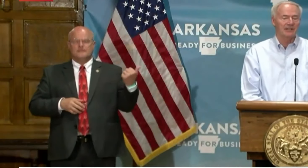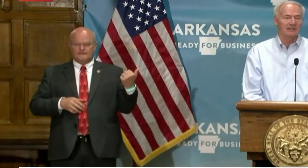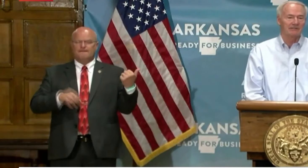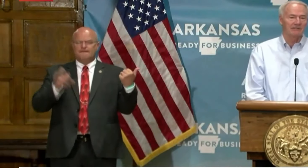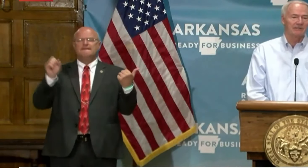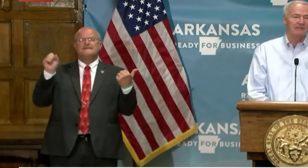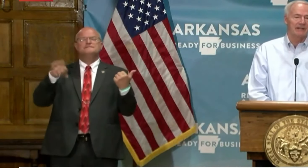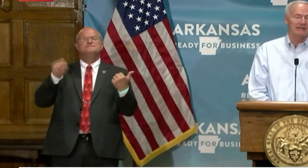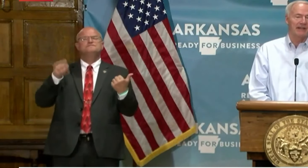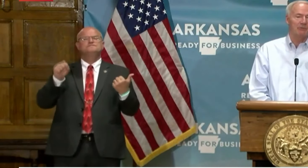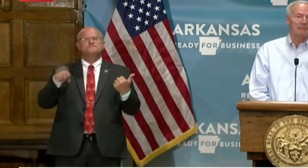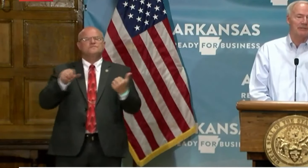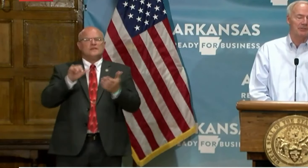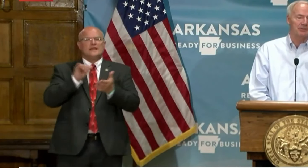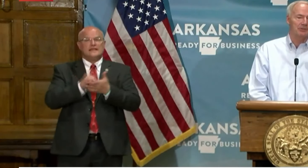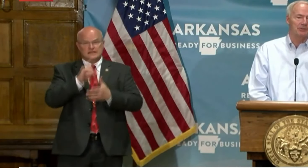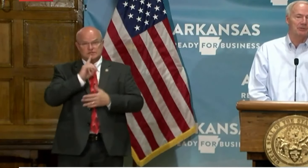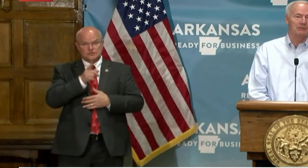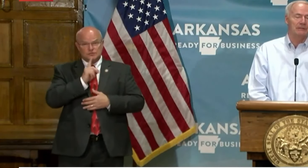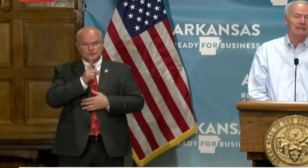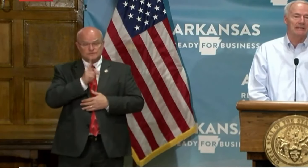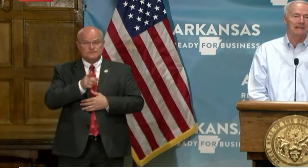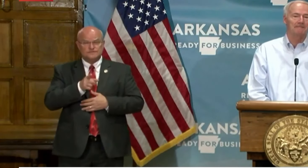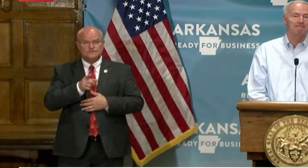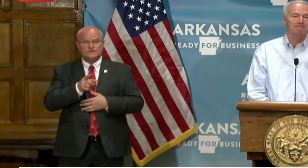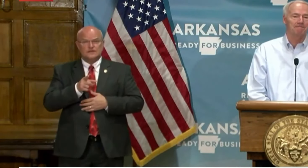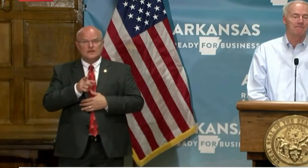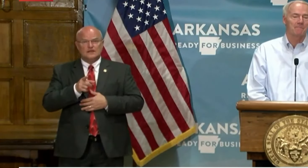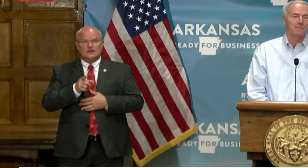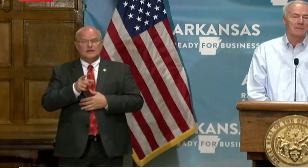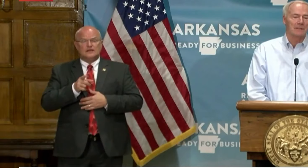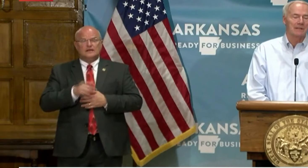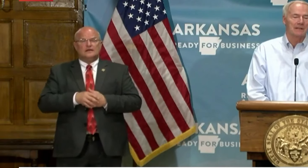Yes, that would be true.